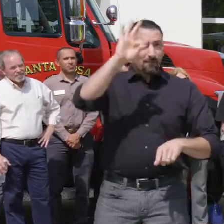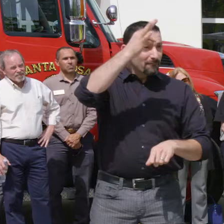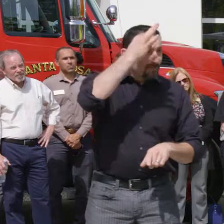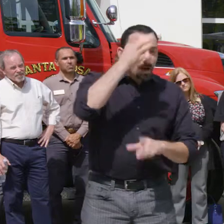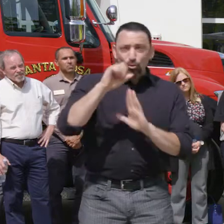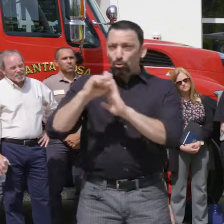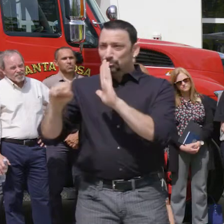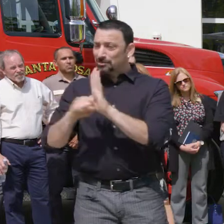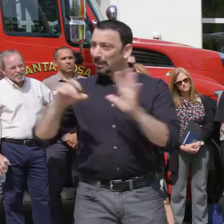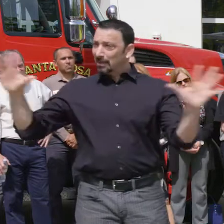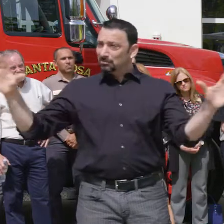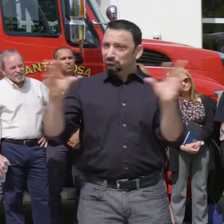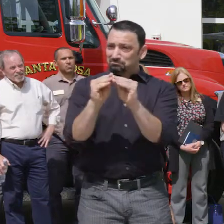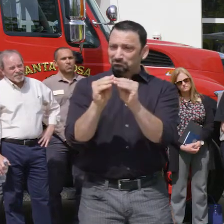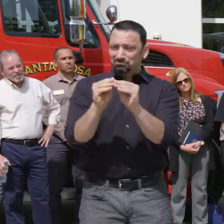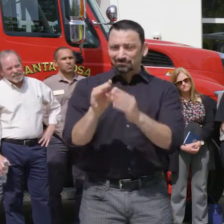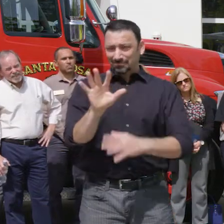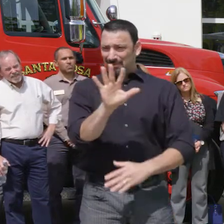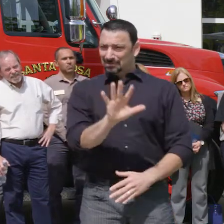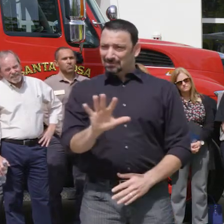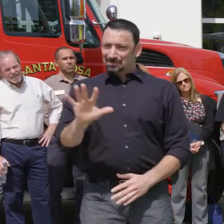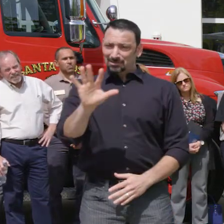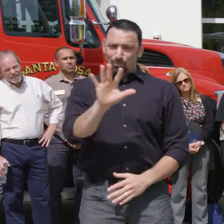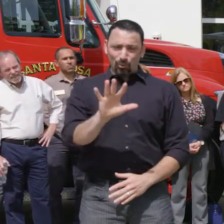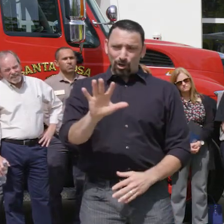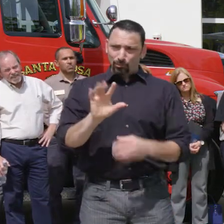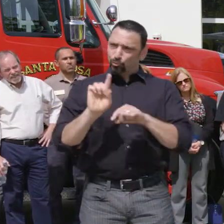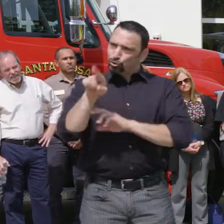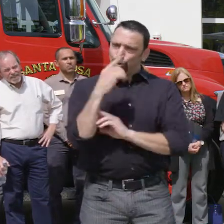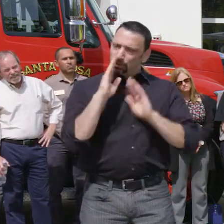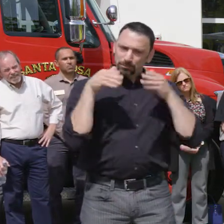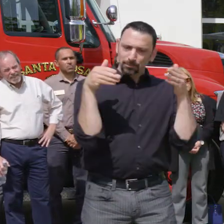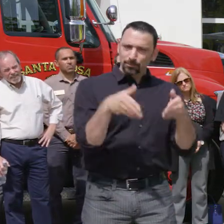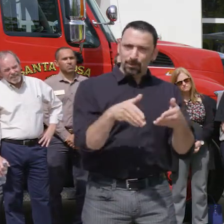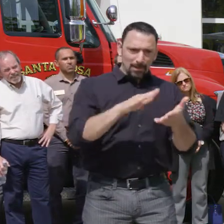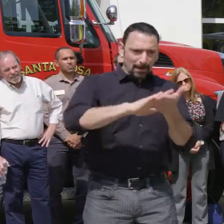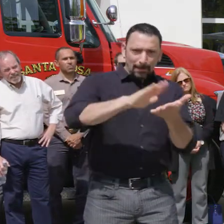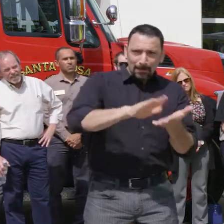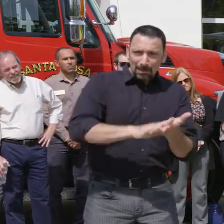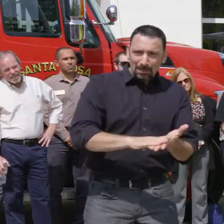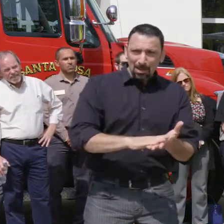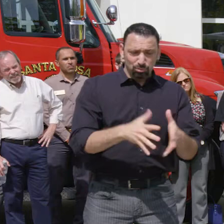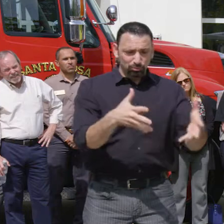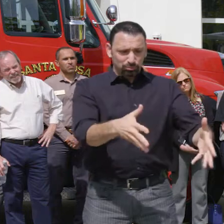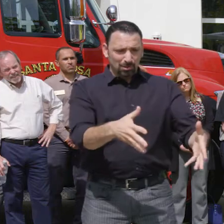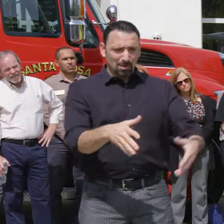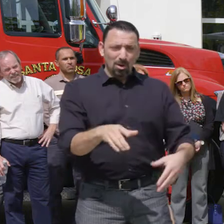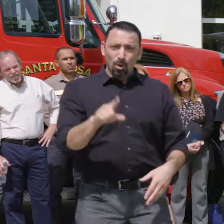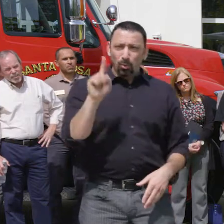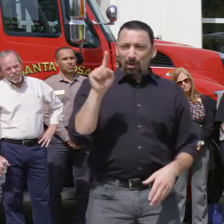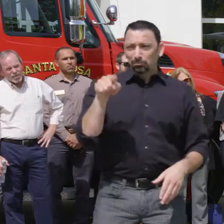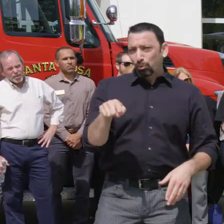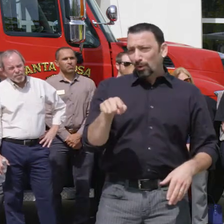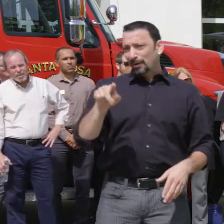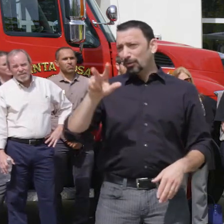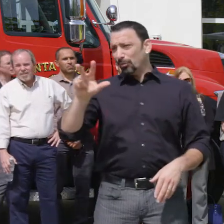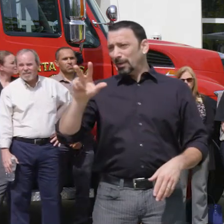level, we're somewhere just on the debris, plus or minus $1.3 billion. That's